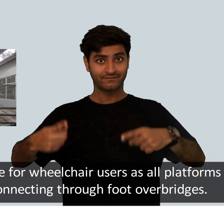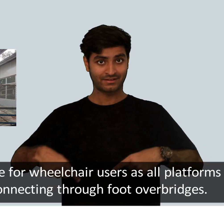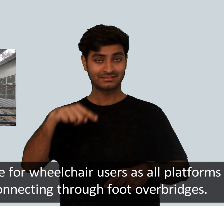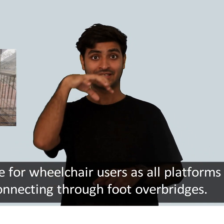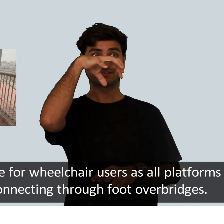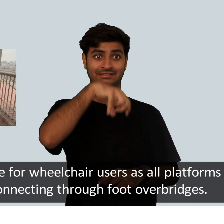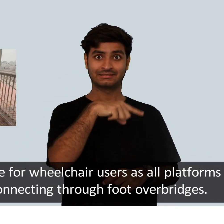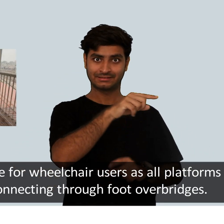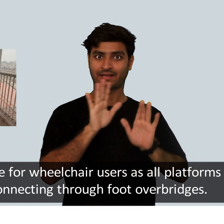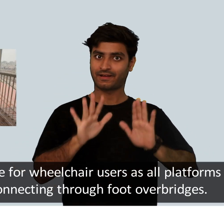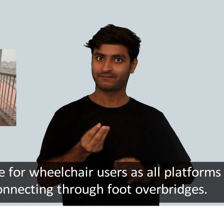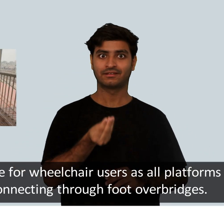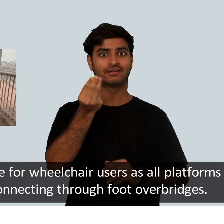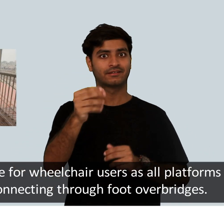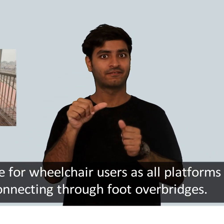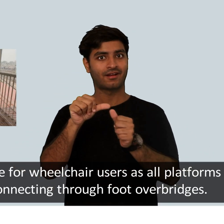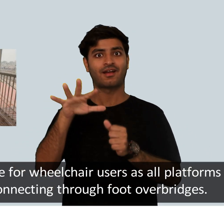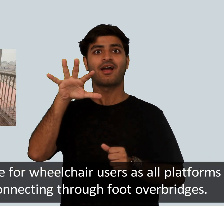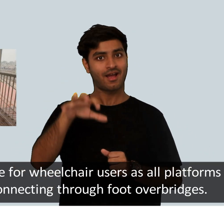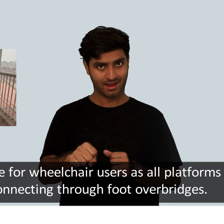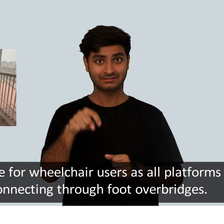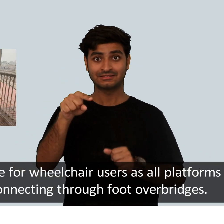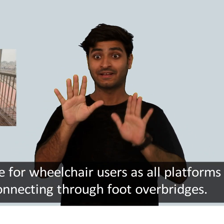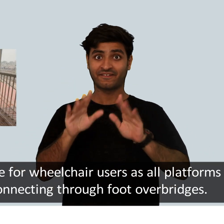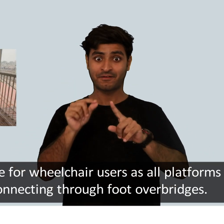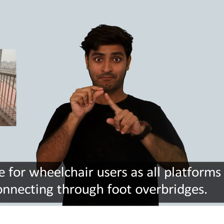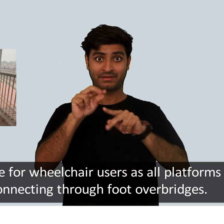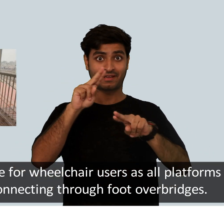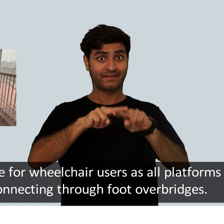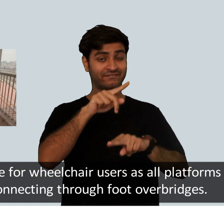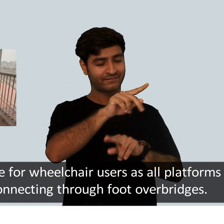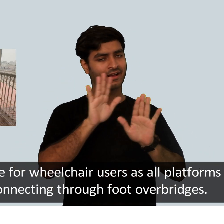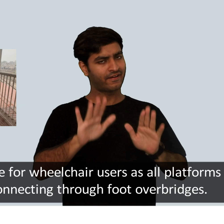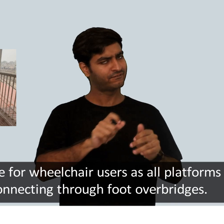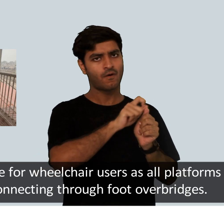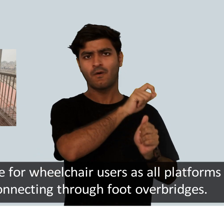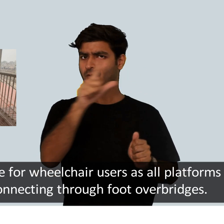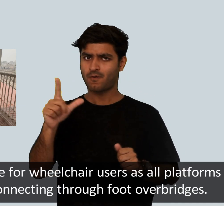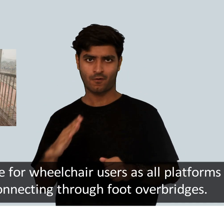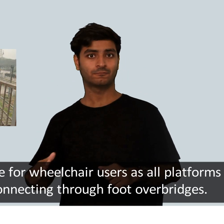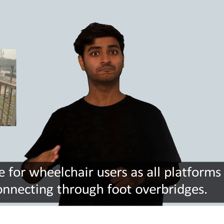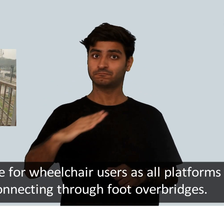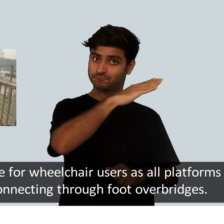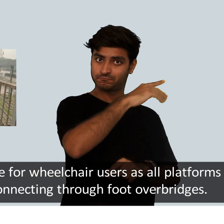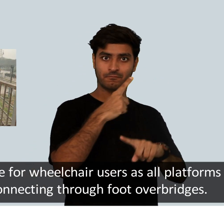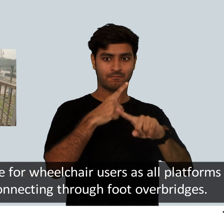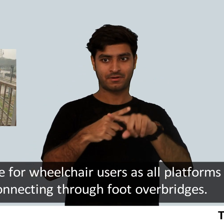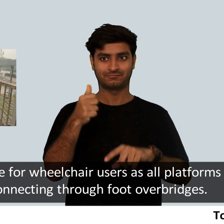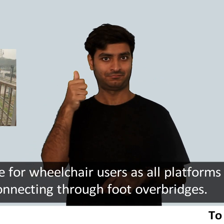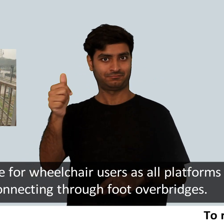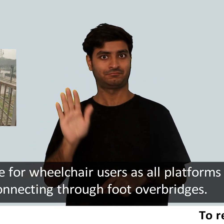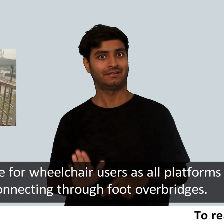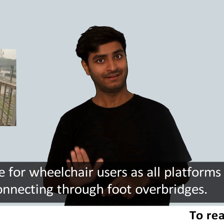wheelchair users as all platforms have ramps or lifts connecting through foot overbridges.